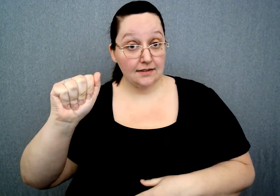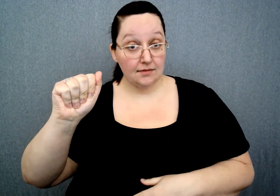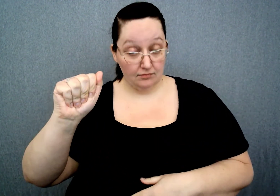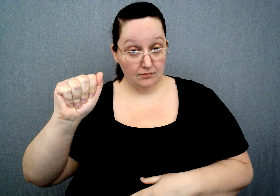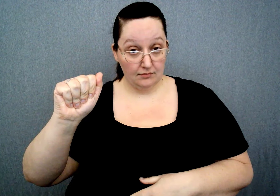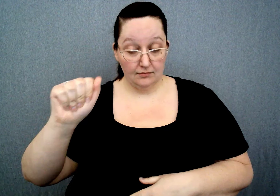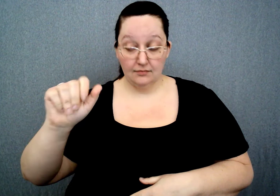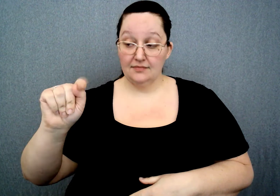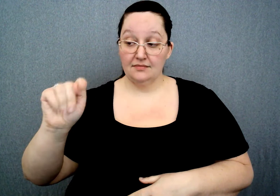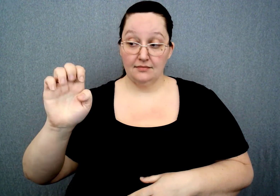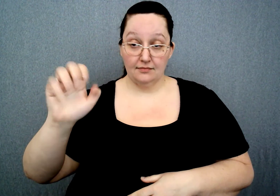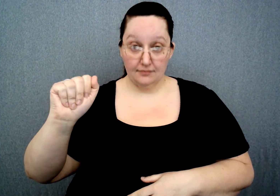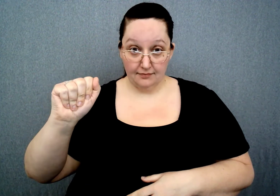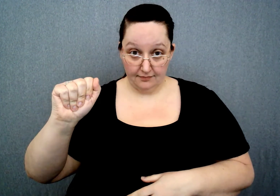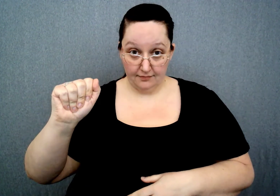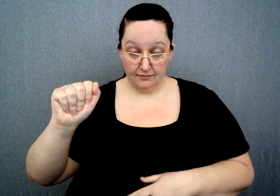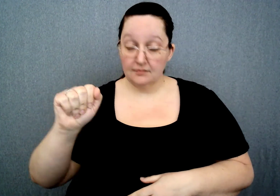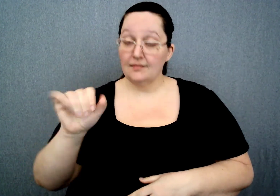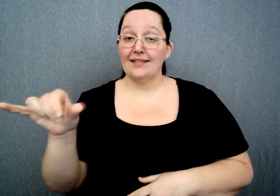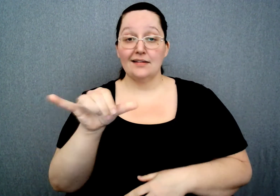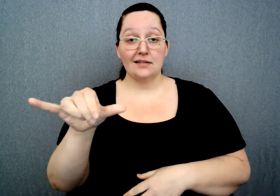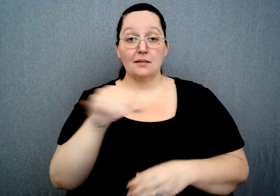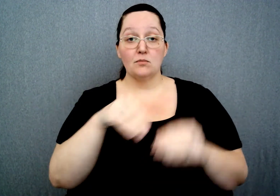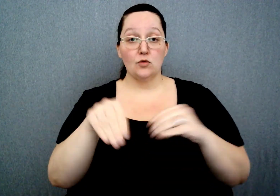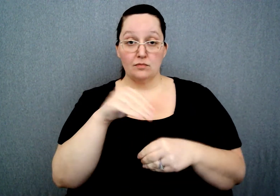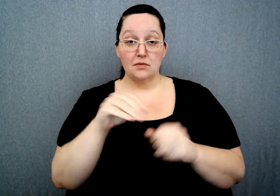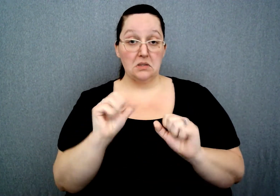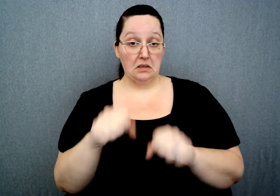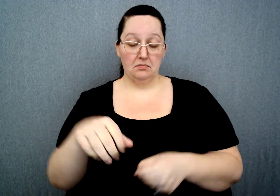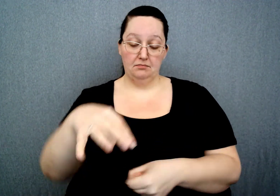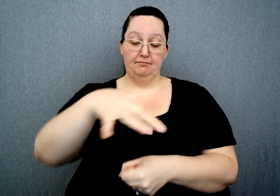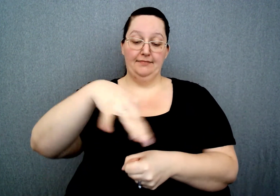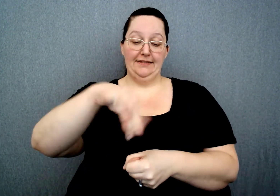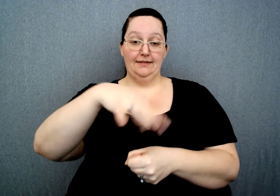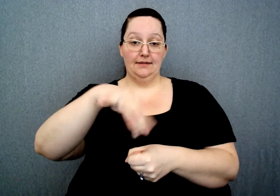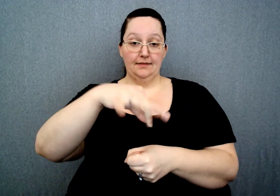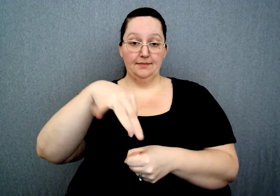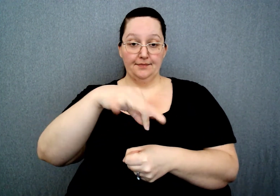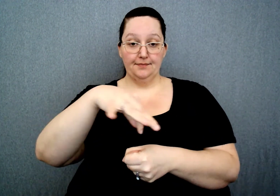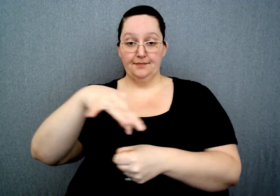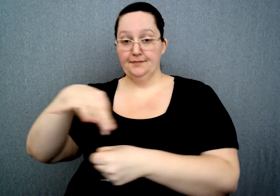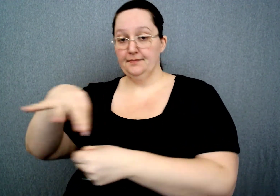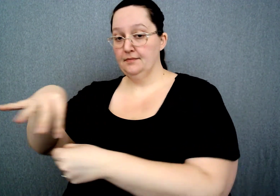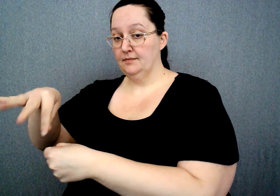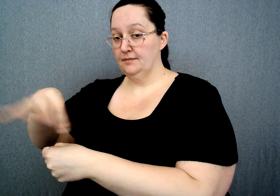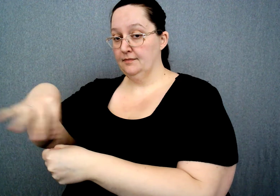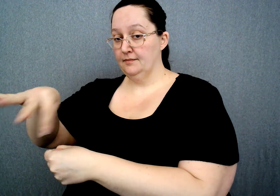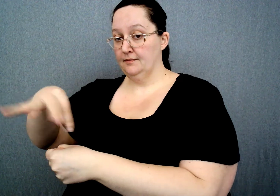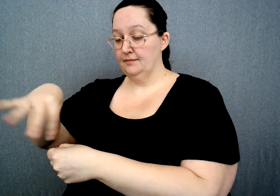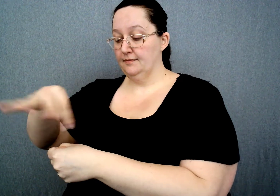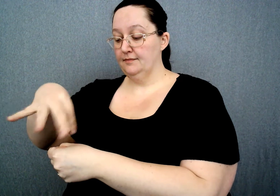T, the sign for T, you can do one of two ways. Same movement, right? You have an F and you're going to